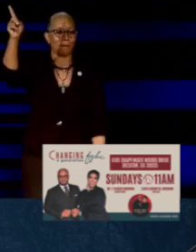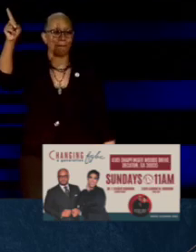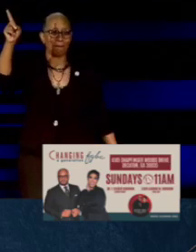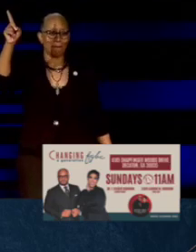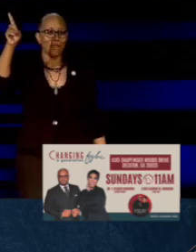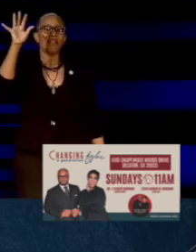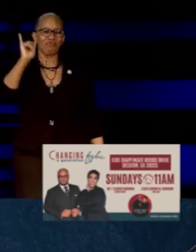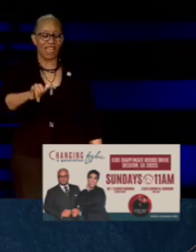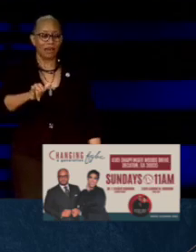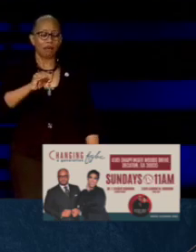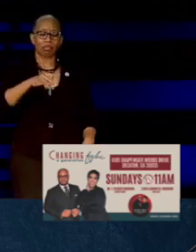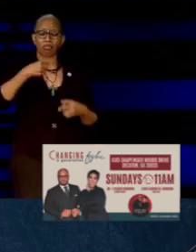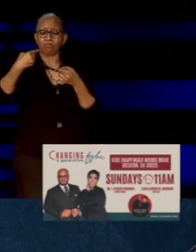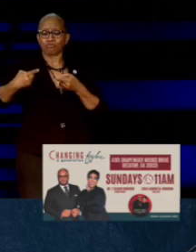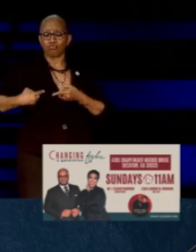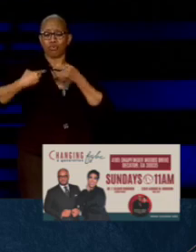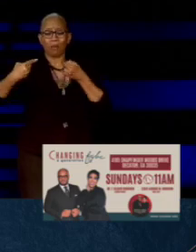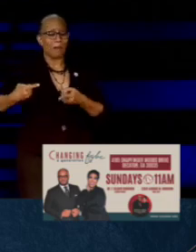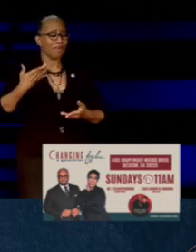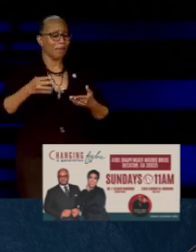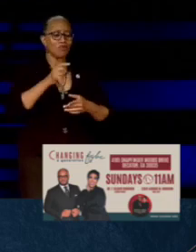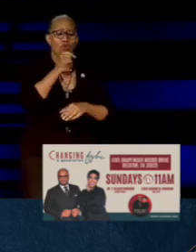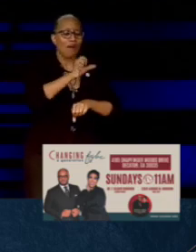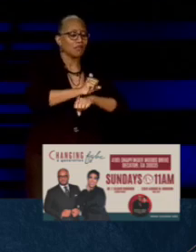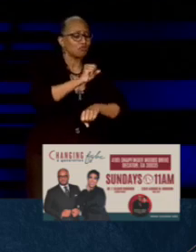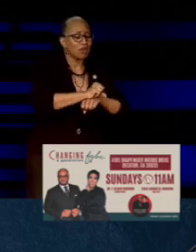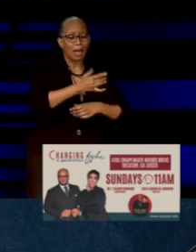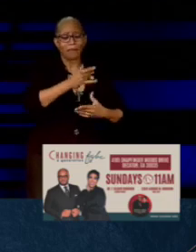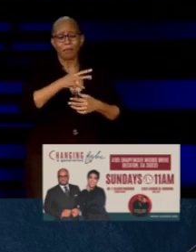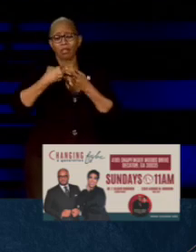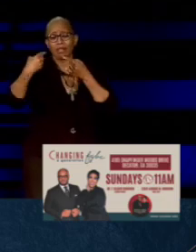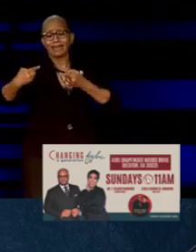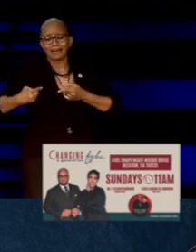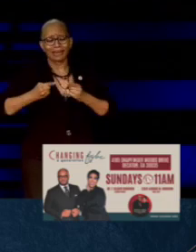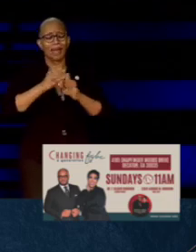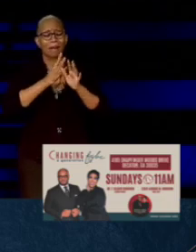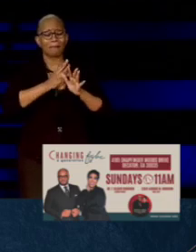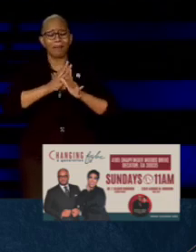Somebody in the room, you've been struggling with unemployment. You've been struggling.